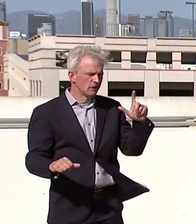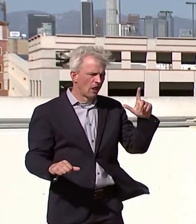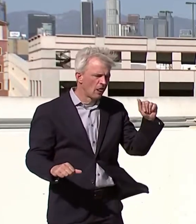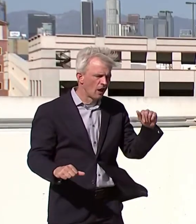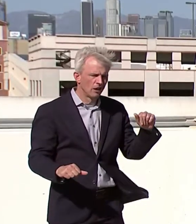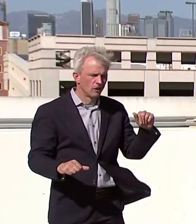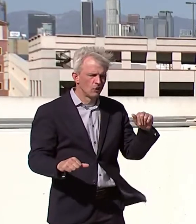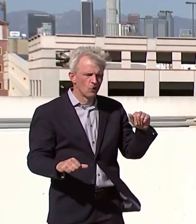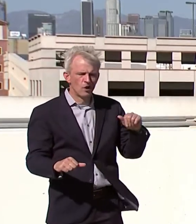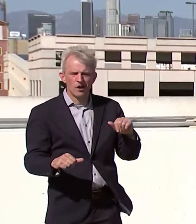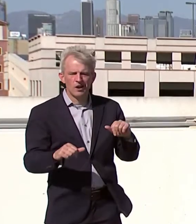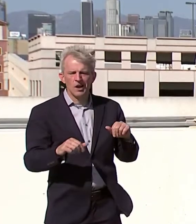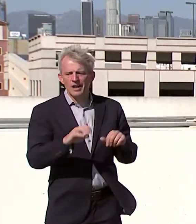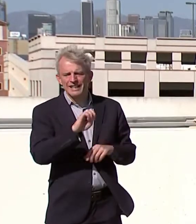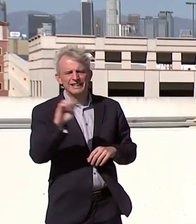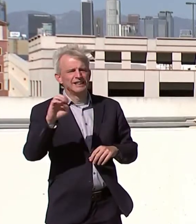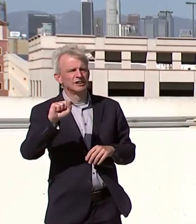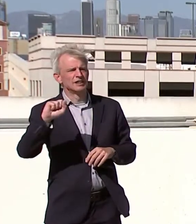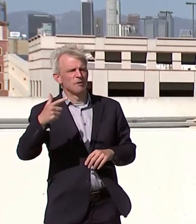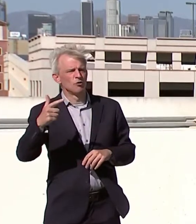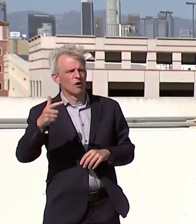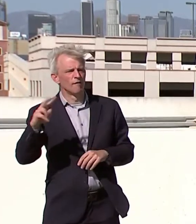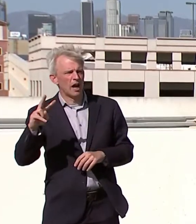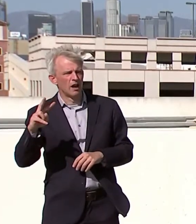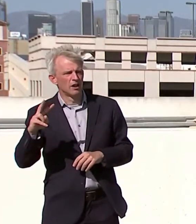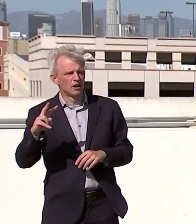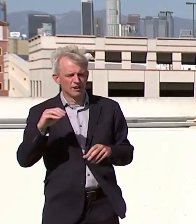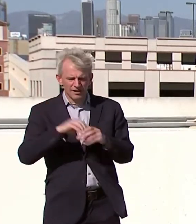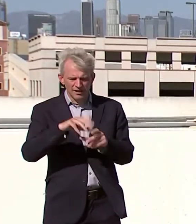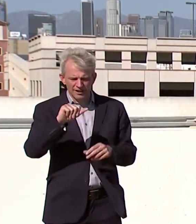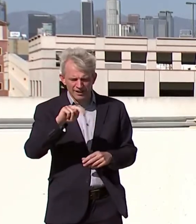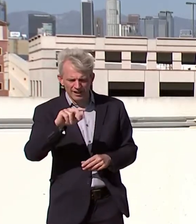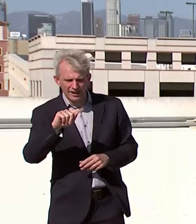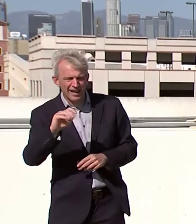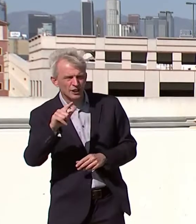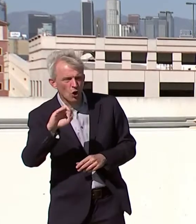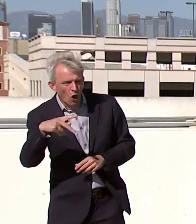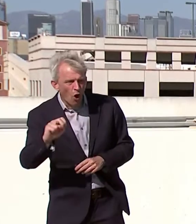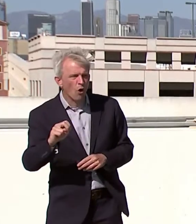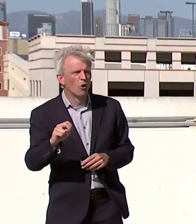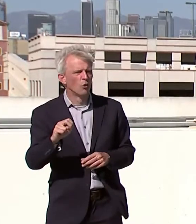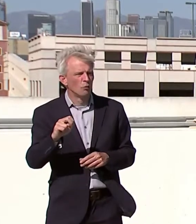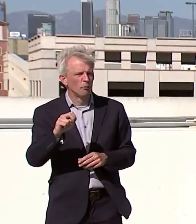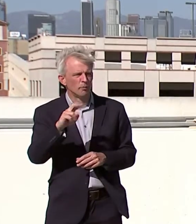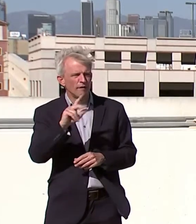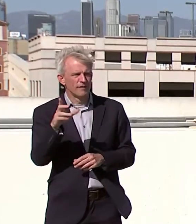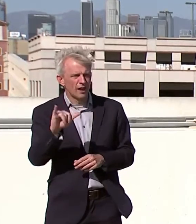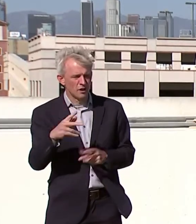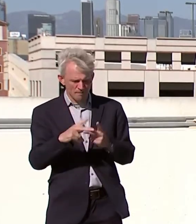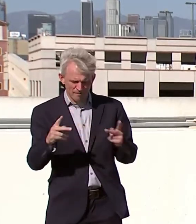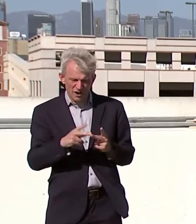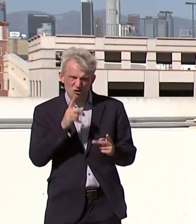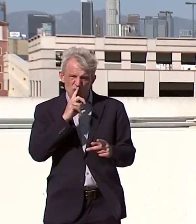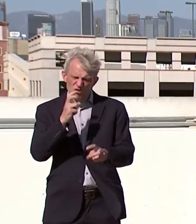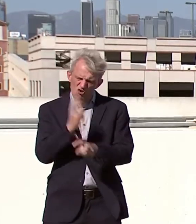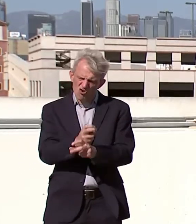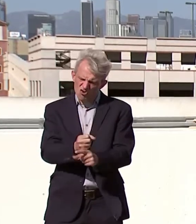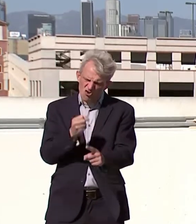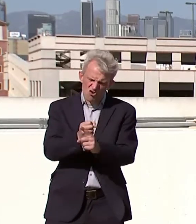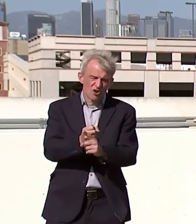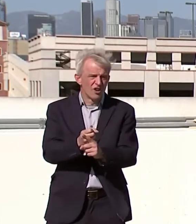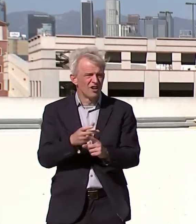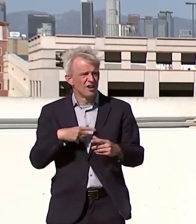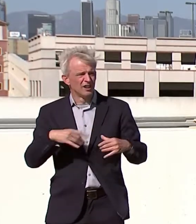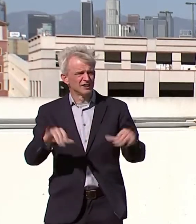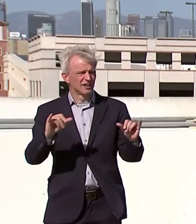the East San Gabriel Valley, up in Antelope Valley, places where communities have been really, really hard hit, and we still haven't been able to bring